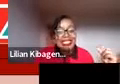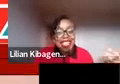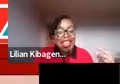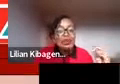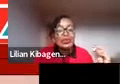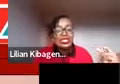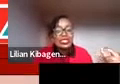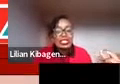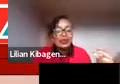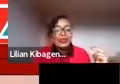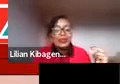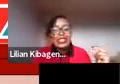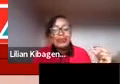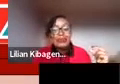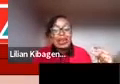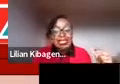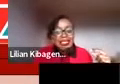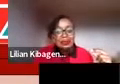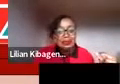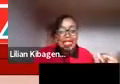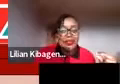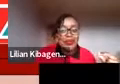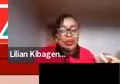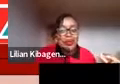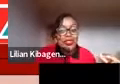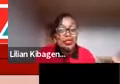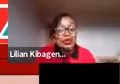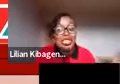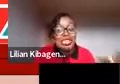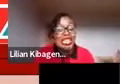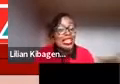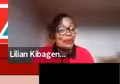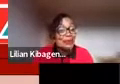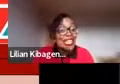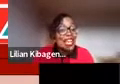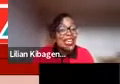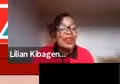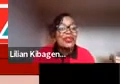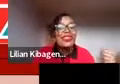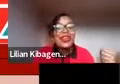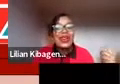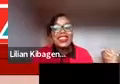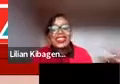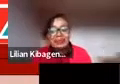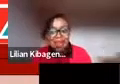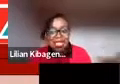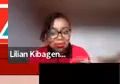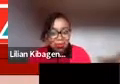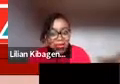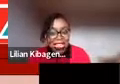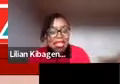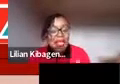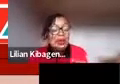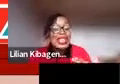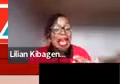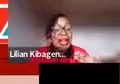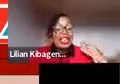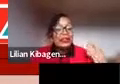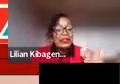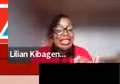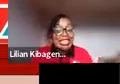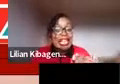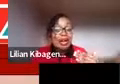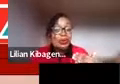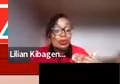that is Stella Ushindi from St. Martin Mumias Primary School in Kakamega, who's our grand prize winner. We